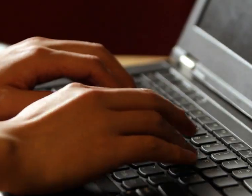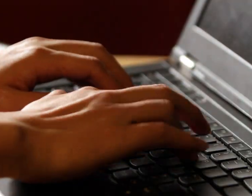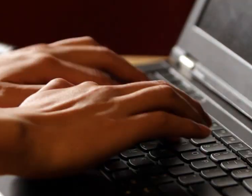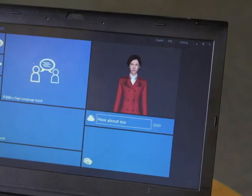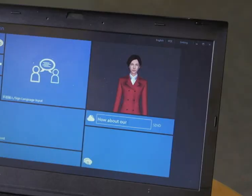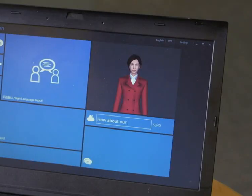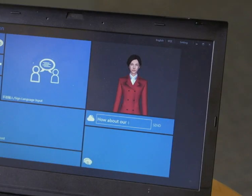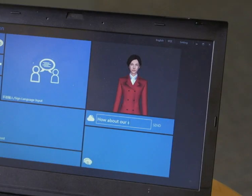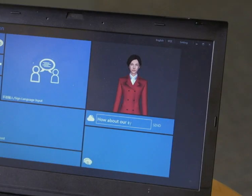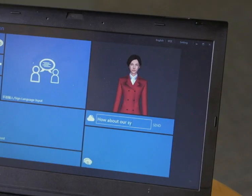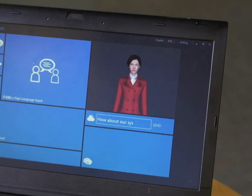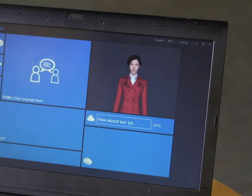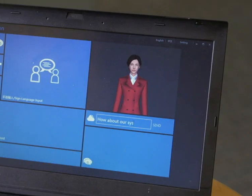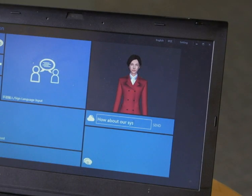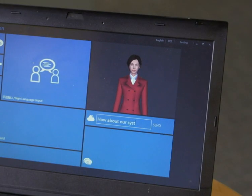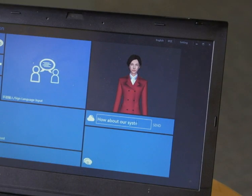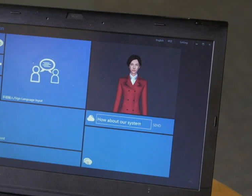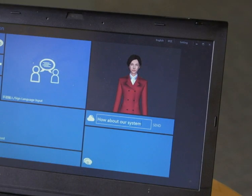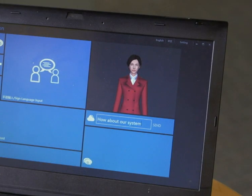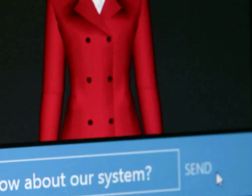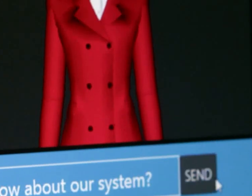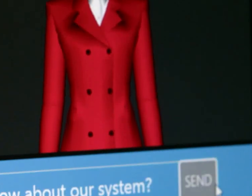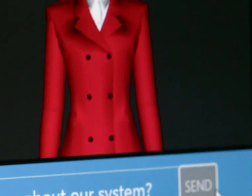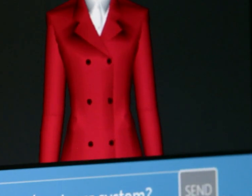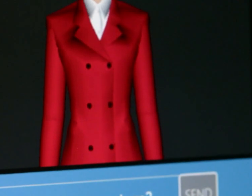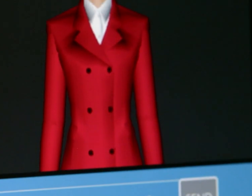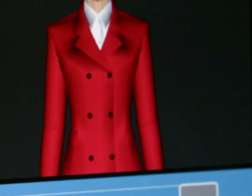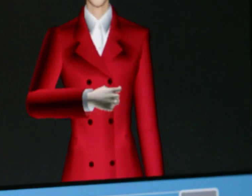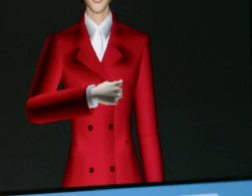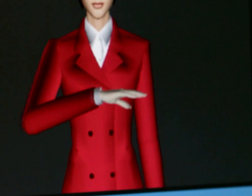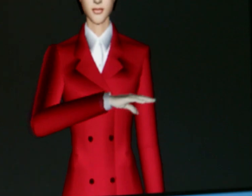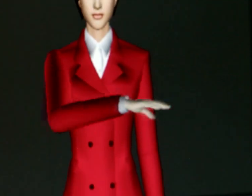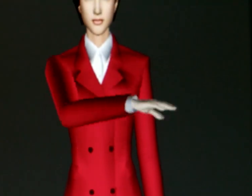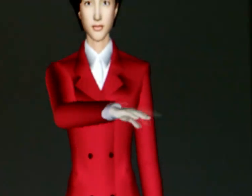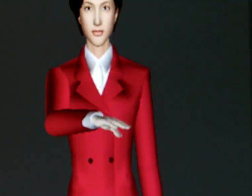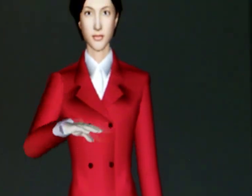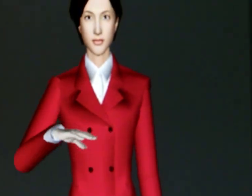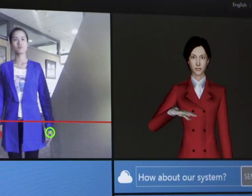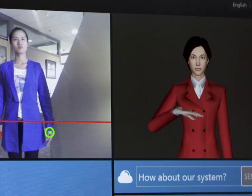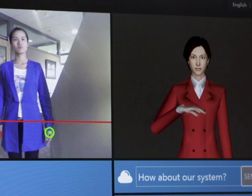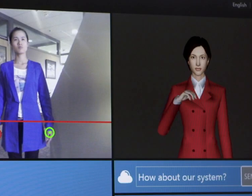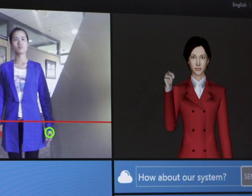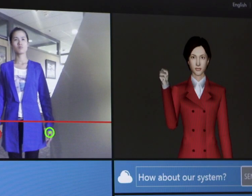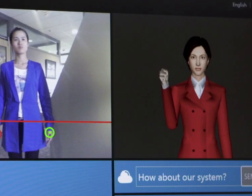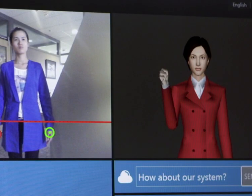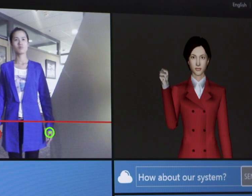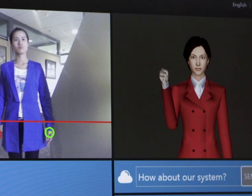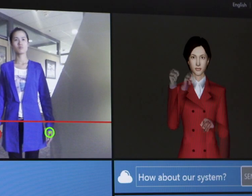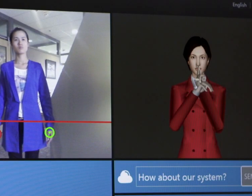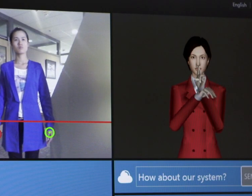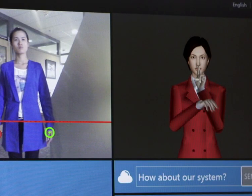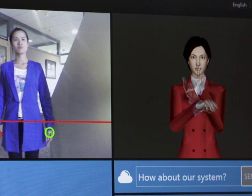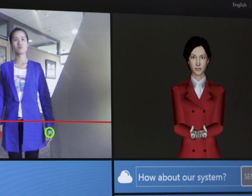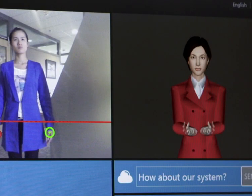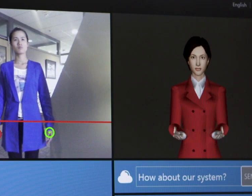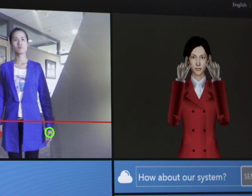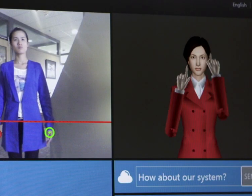form into a sign. In communication mode, we can actually use a translation of full sentences. The avatar is used in the system